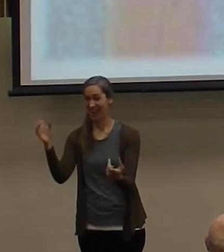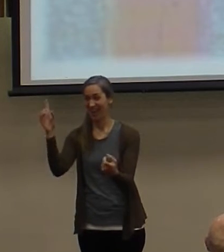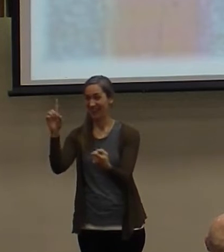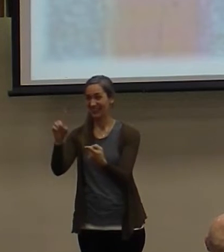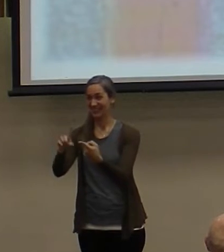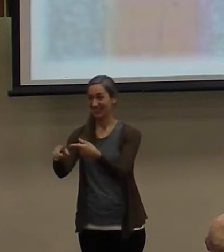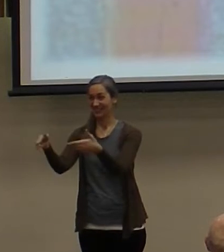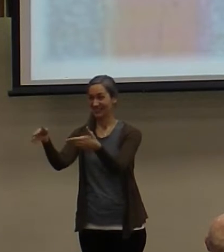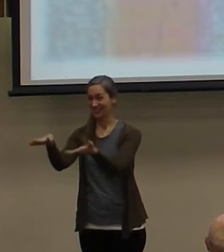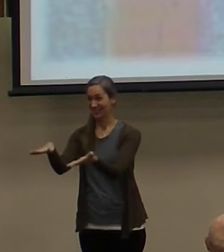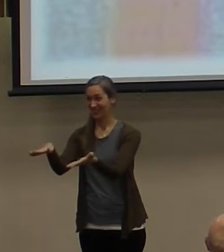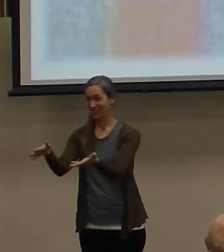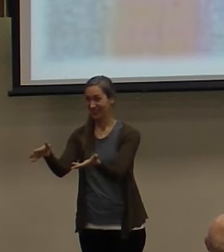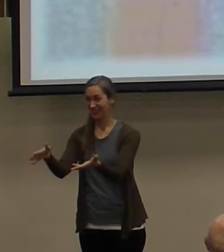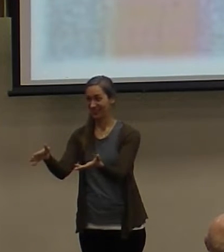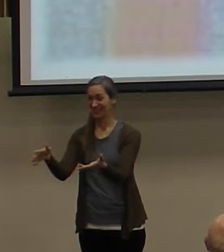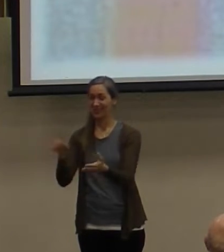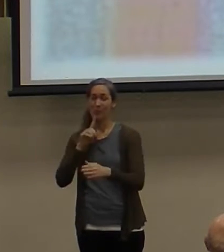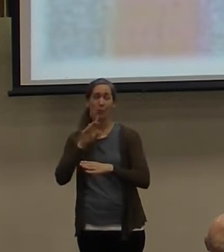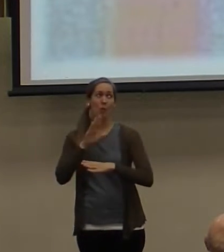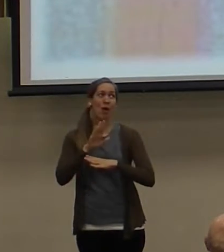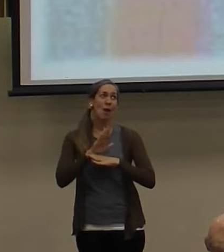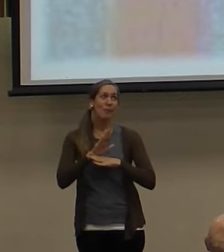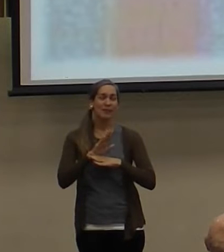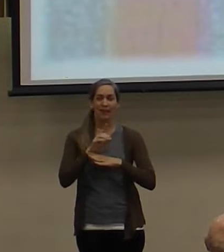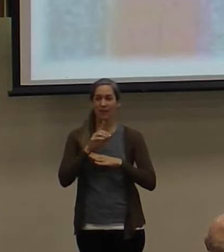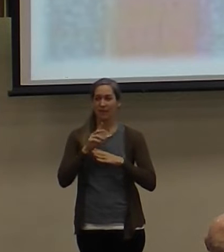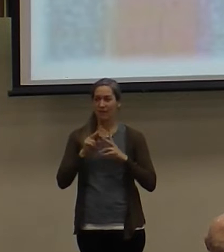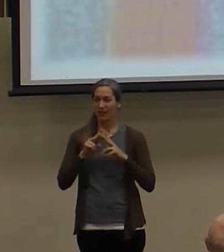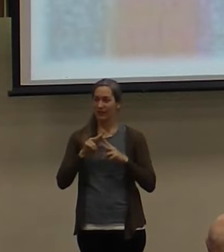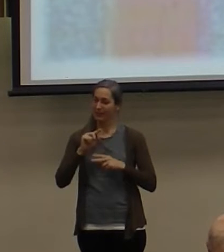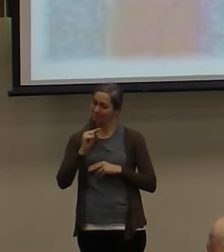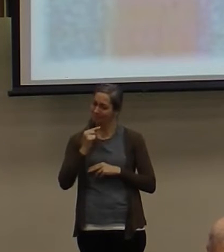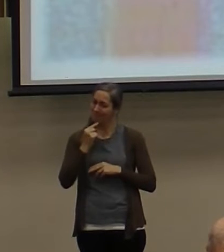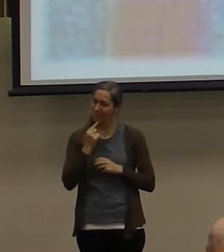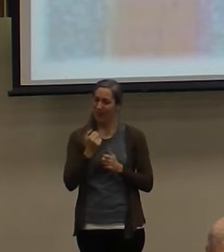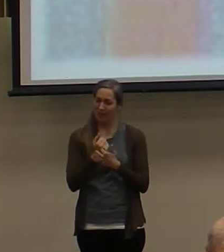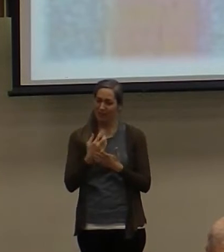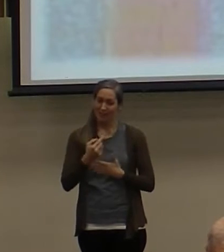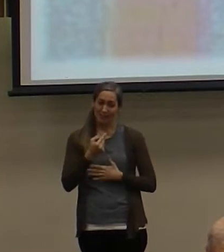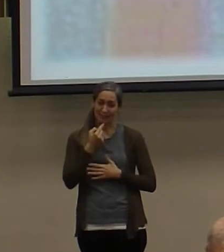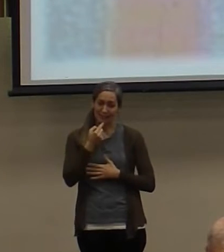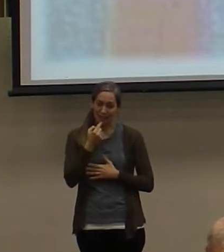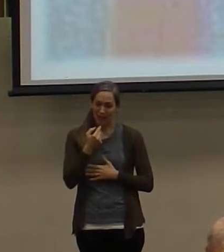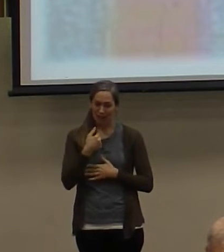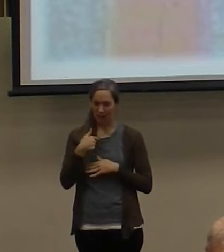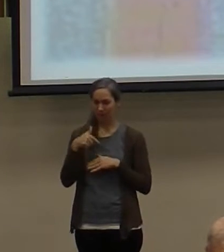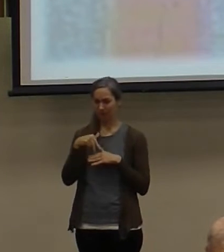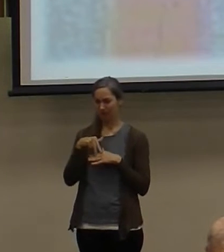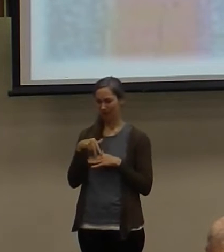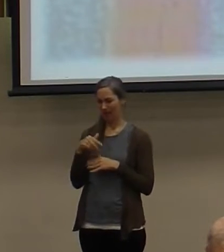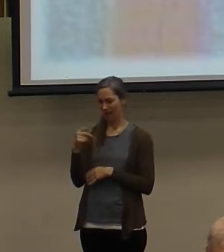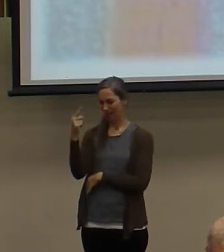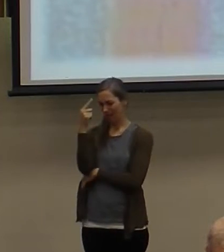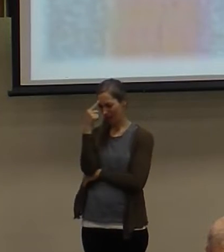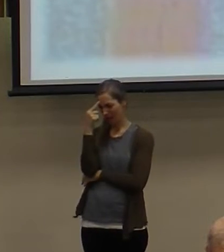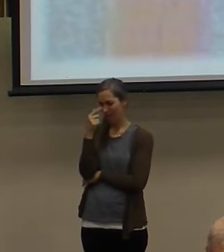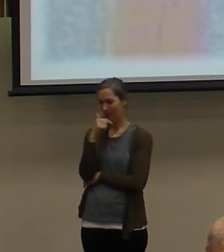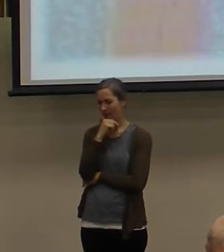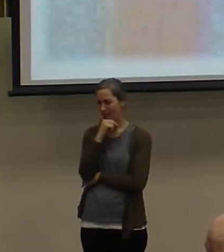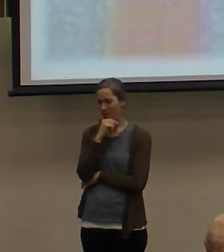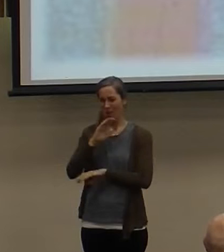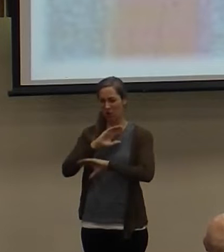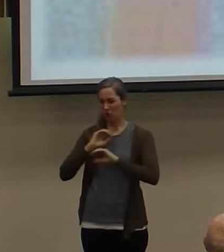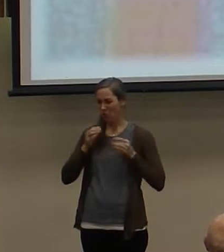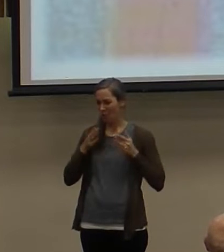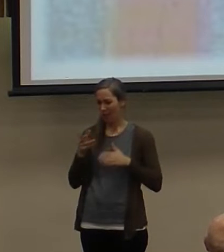is over and all those things. And they were very, very sincere in everything that they were saying. But I thought to myself, there is no way in